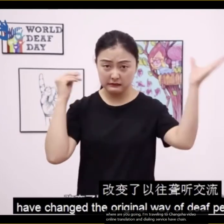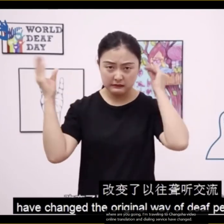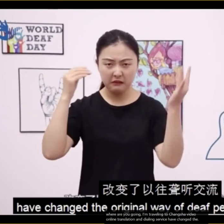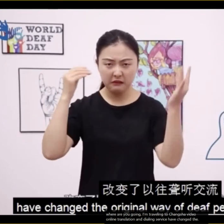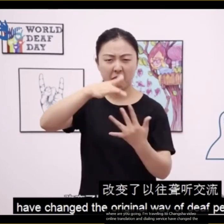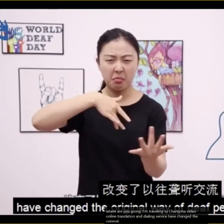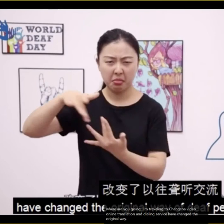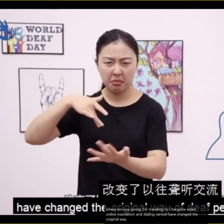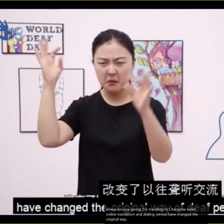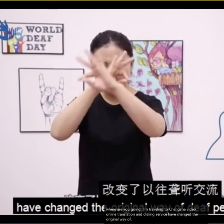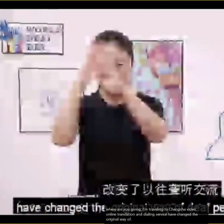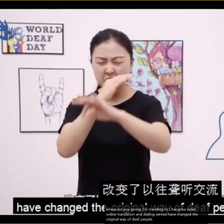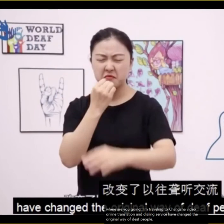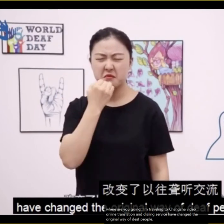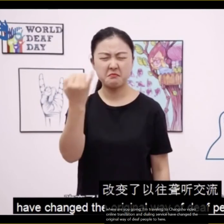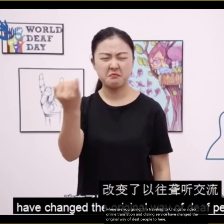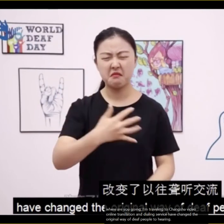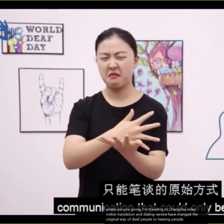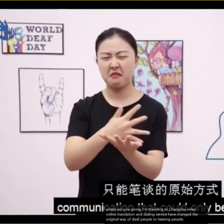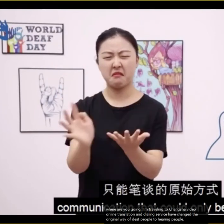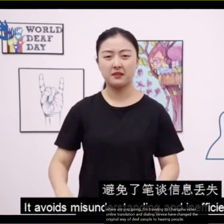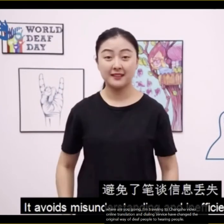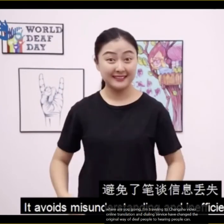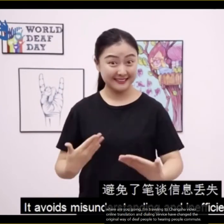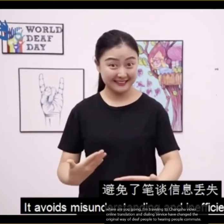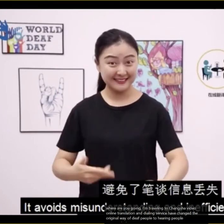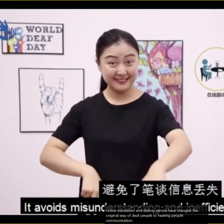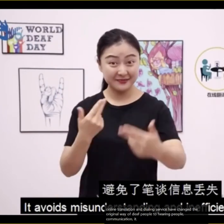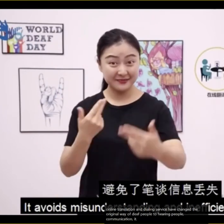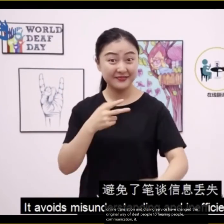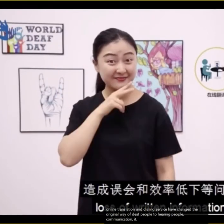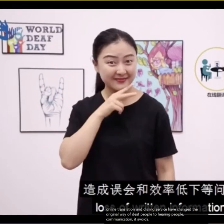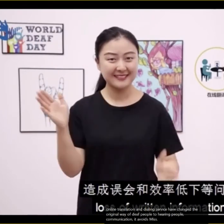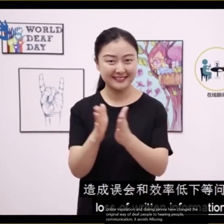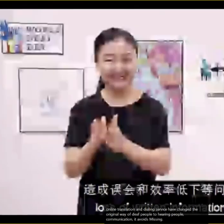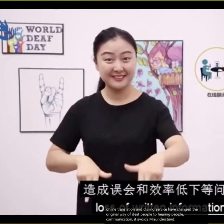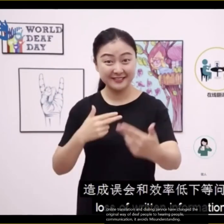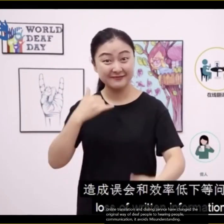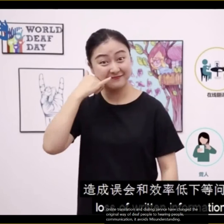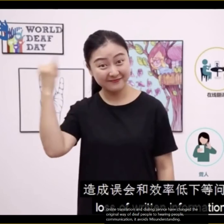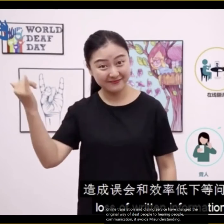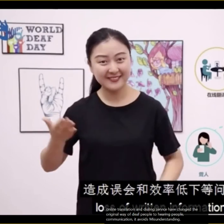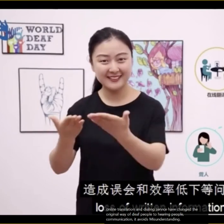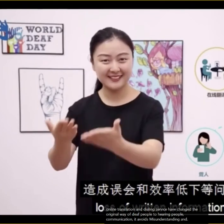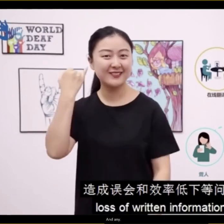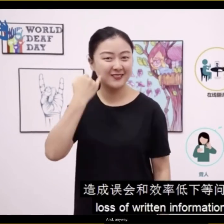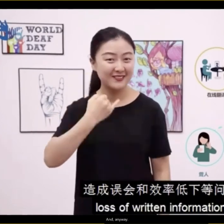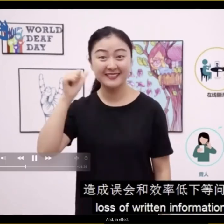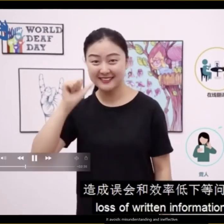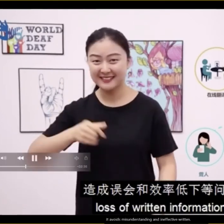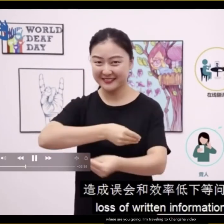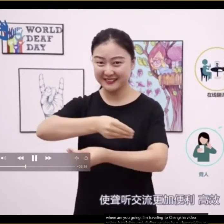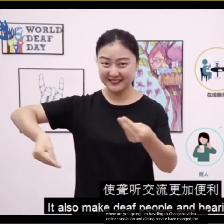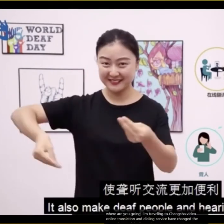the original way of deaf people to hearing people. Communication, it avoids misunderstanding and ineffective